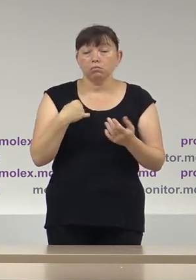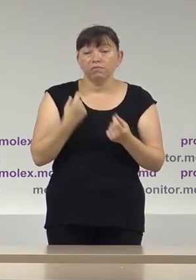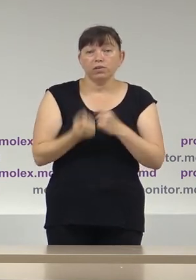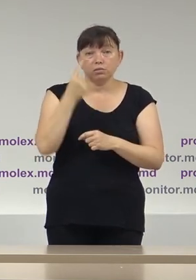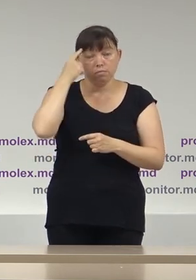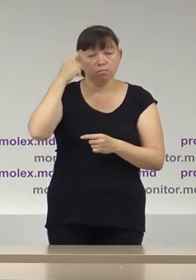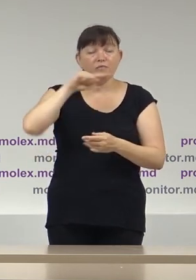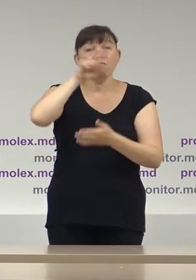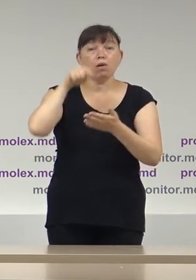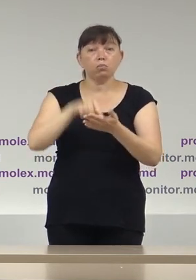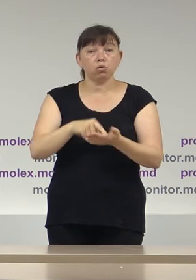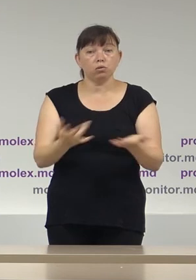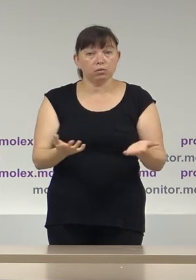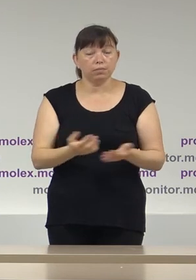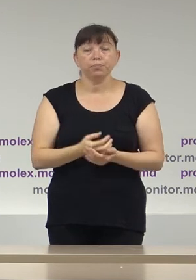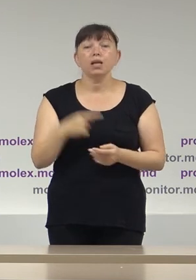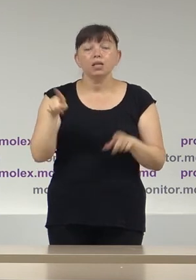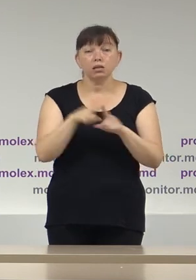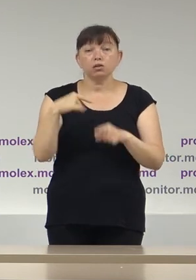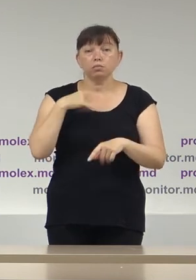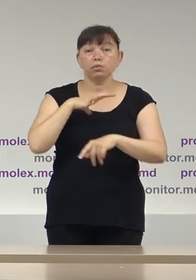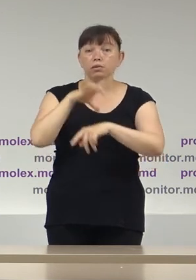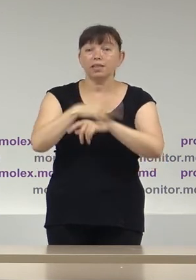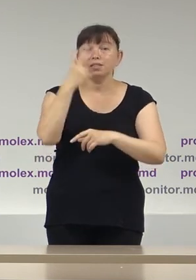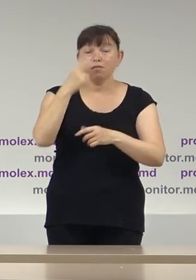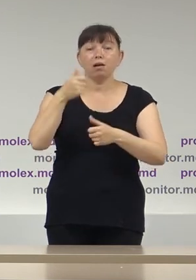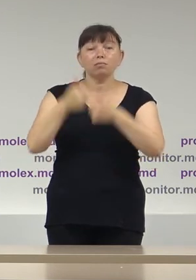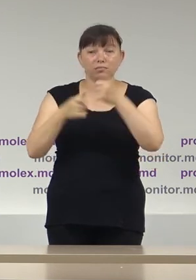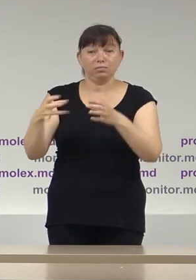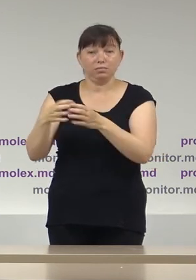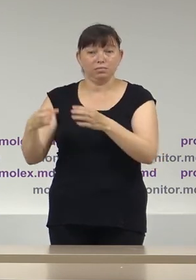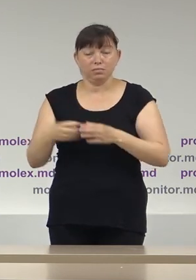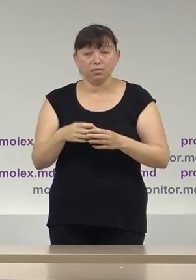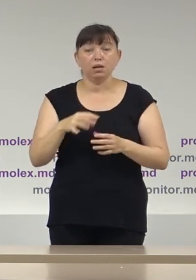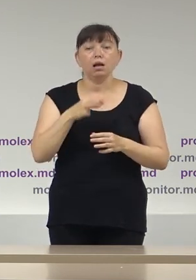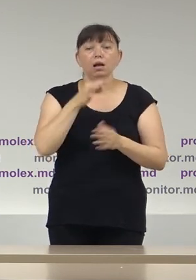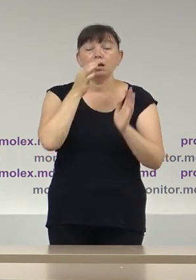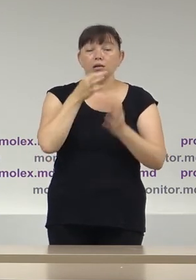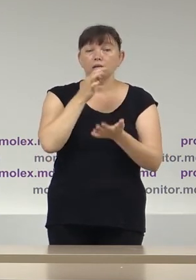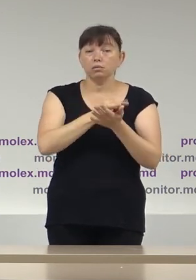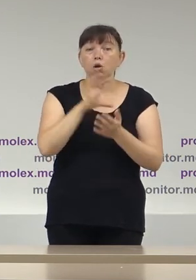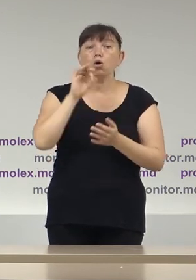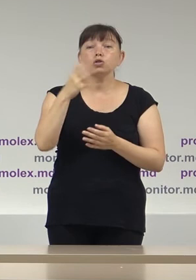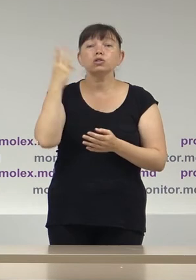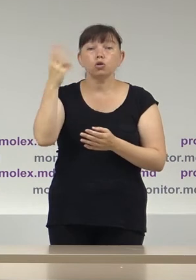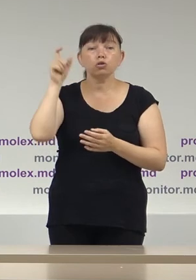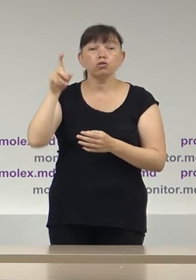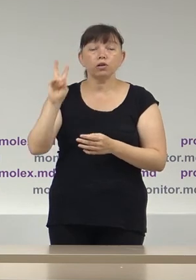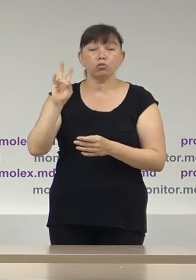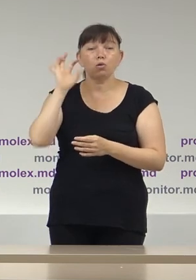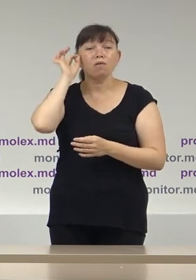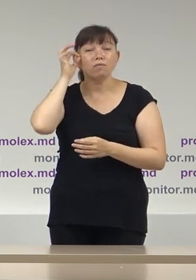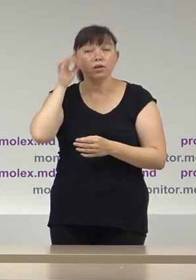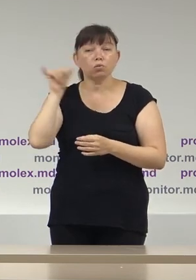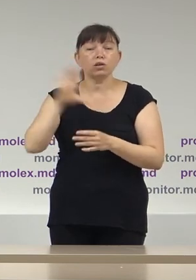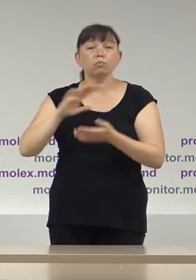which raises lots of question marks. Also, we have found that two electoral contenders reported